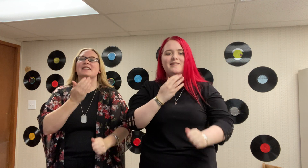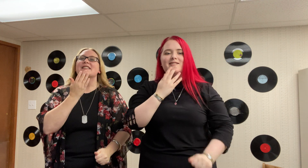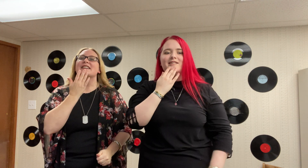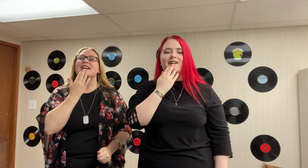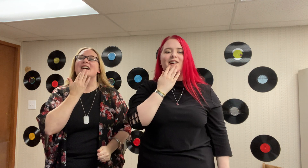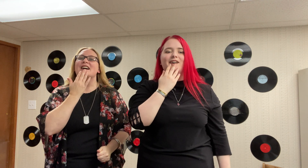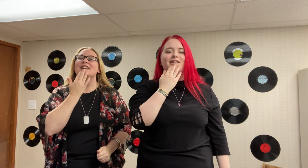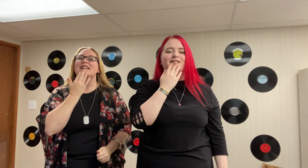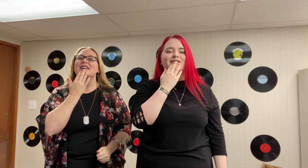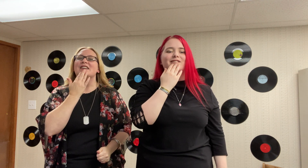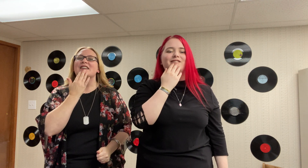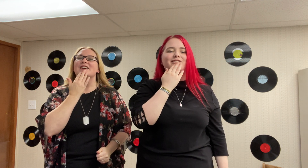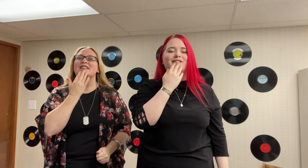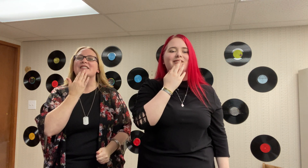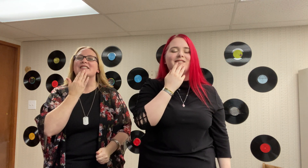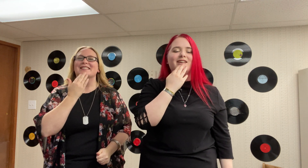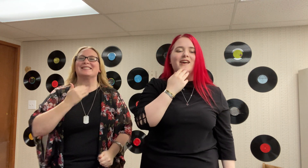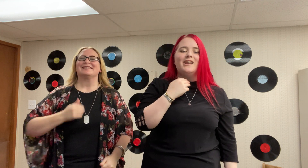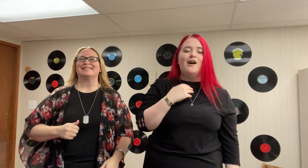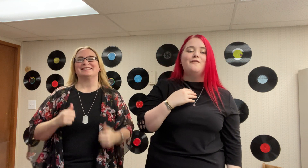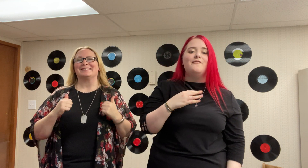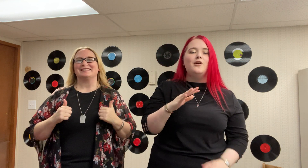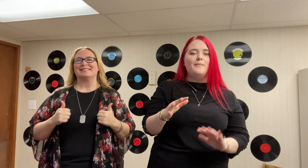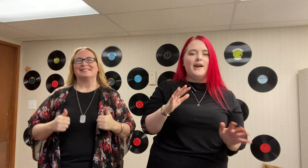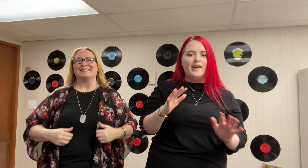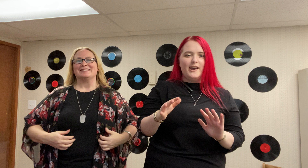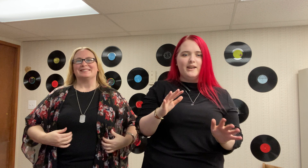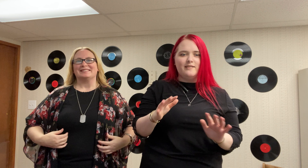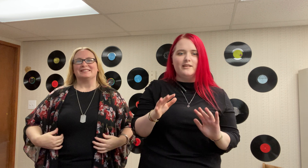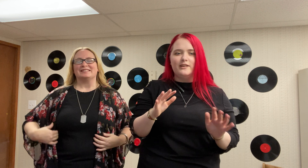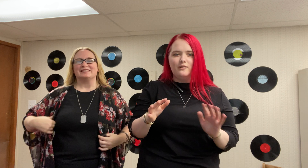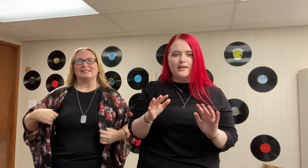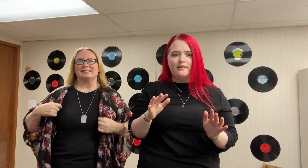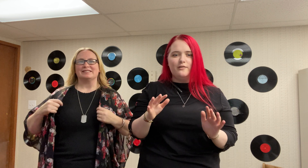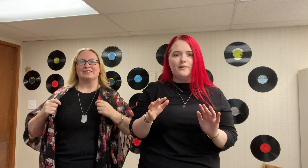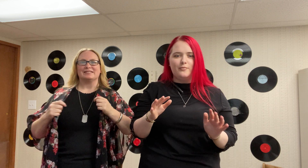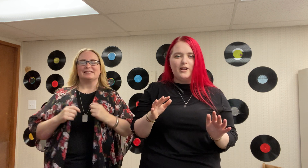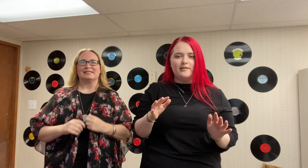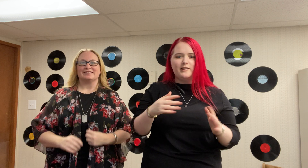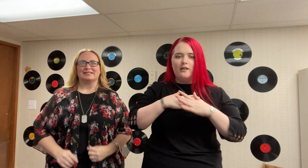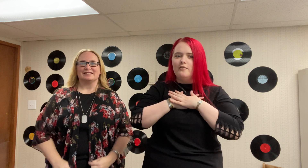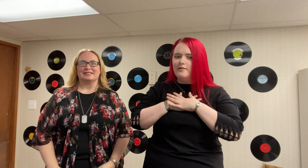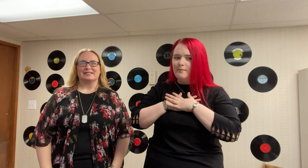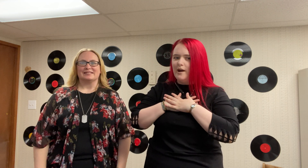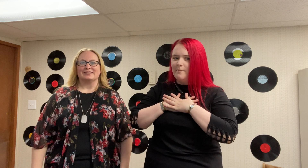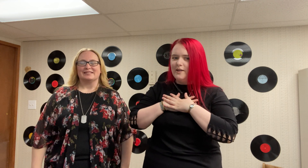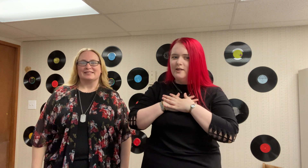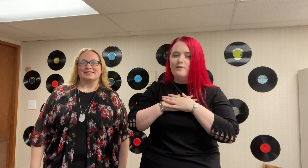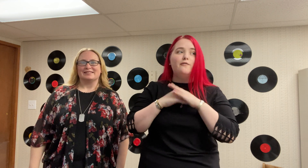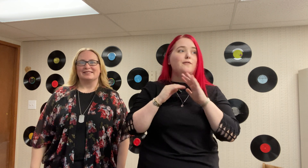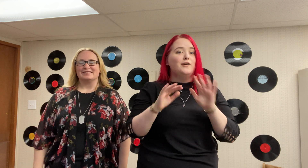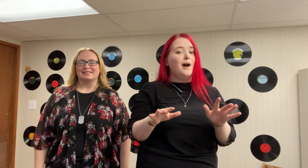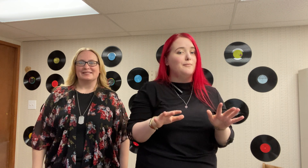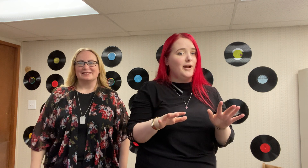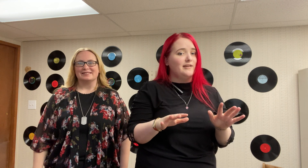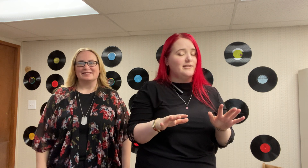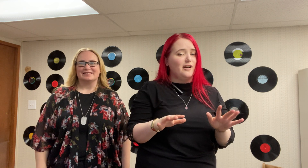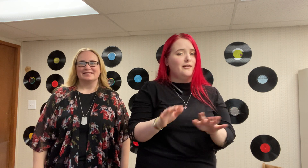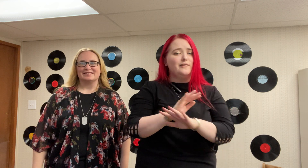brightest colors. Now, fill my head is a little easier than brightest colors in my opinion. So if you've got brightest colors,